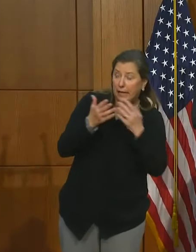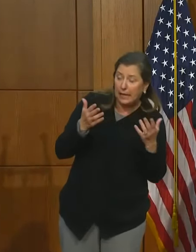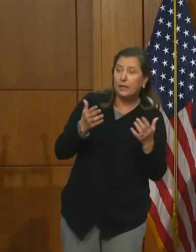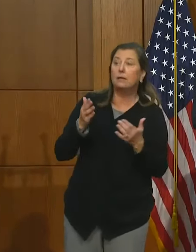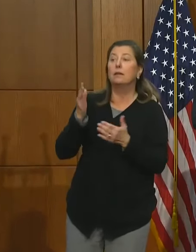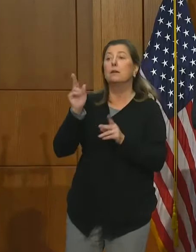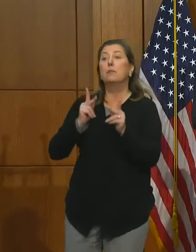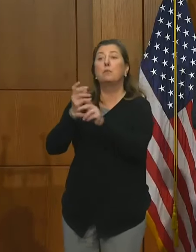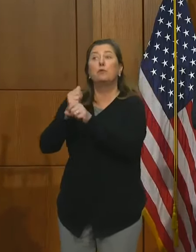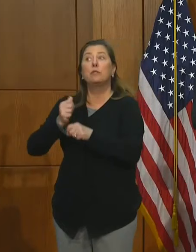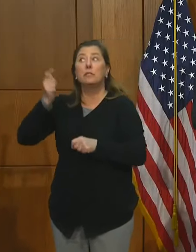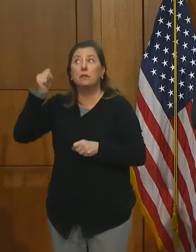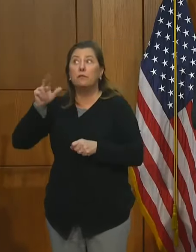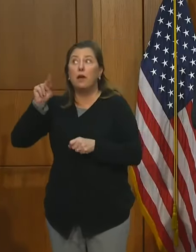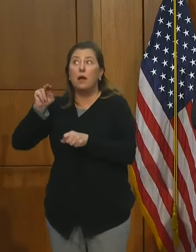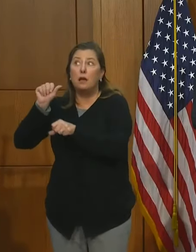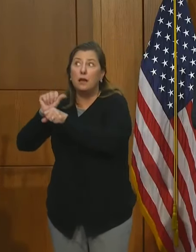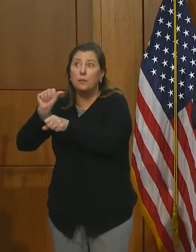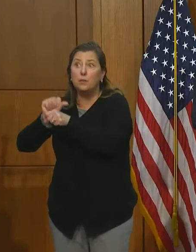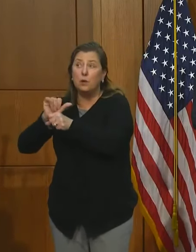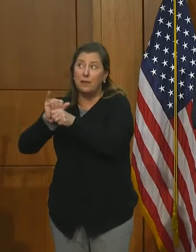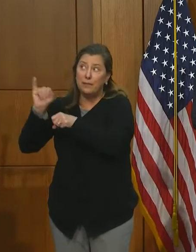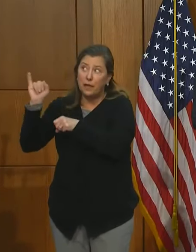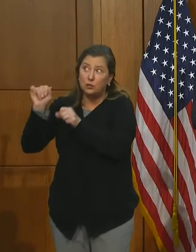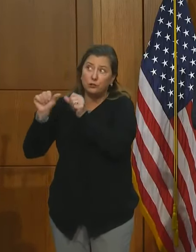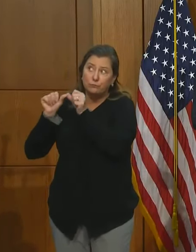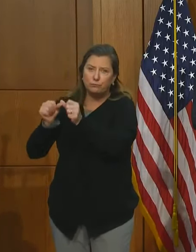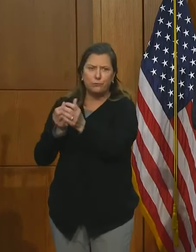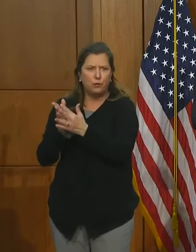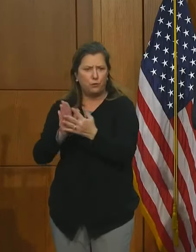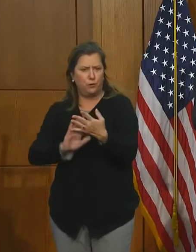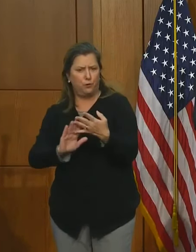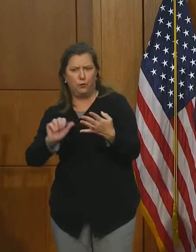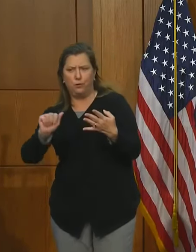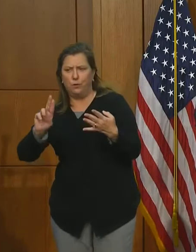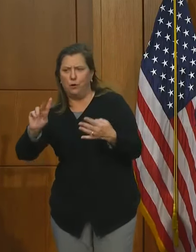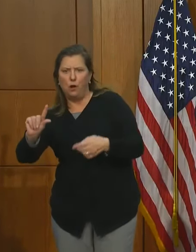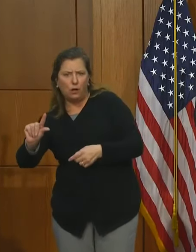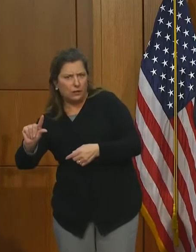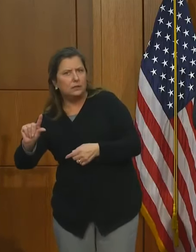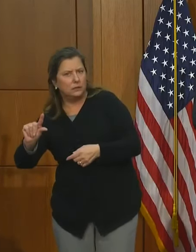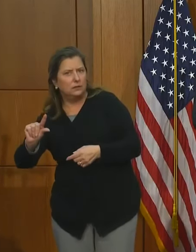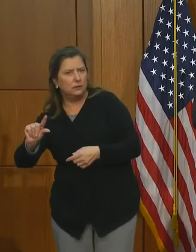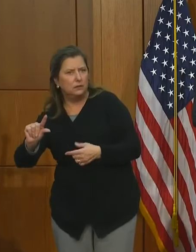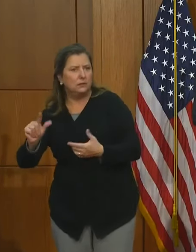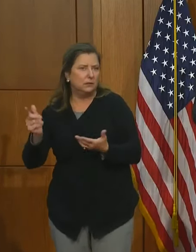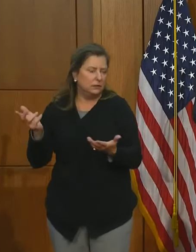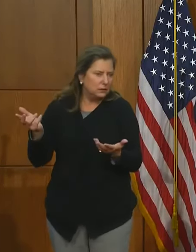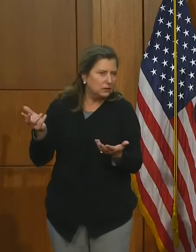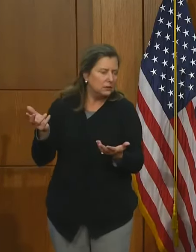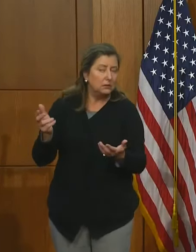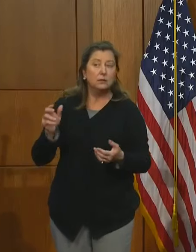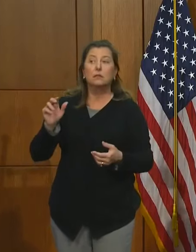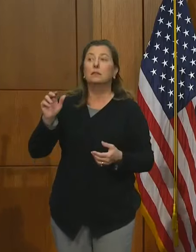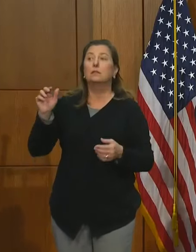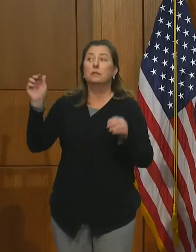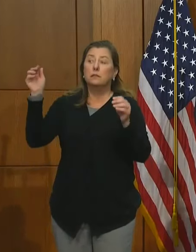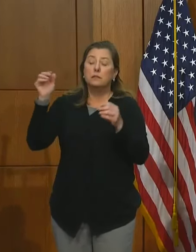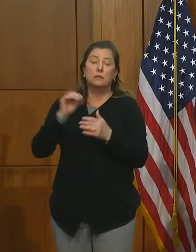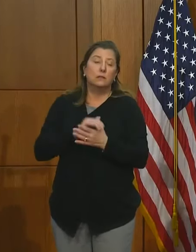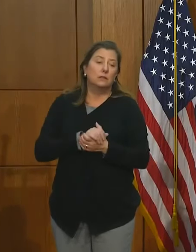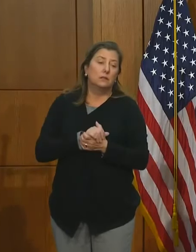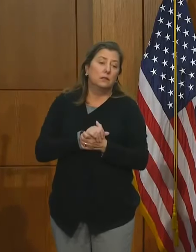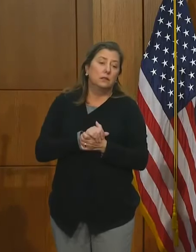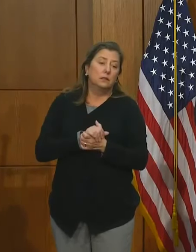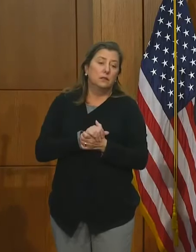receiving unemployment, and that unemployment insurance lasts through August. And, the administration, I think,